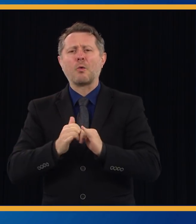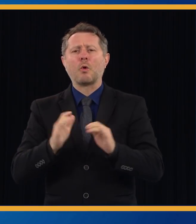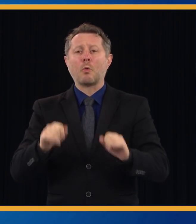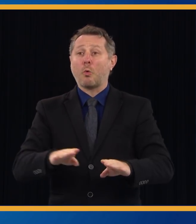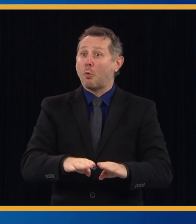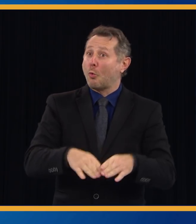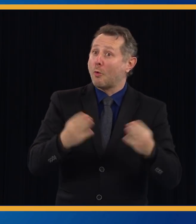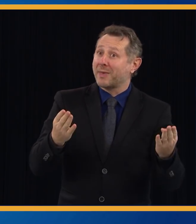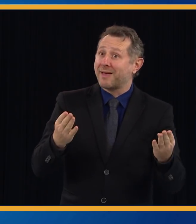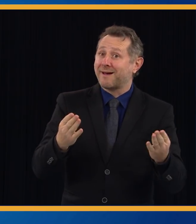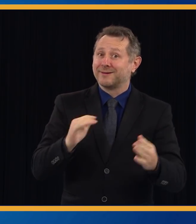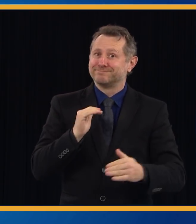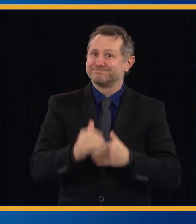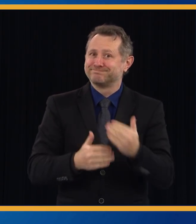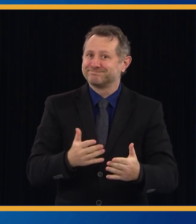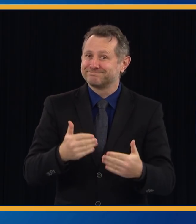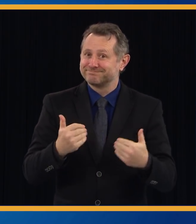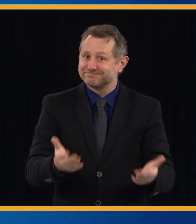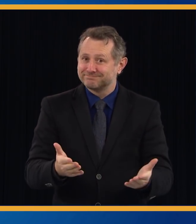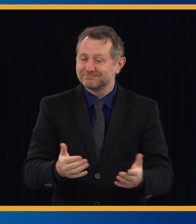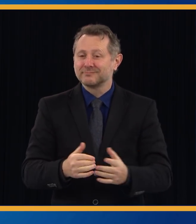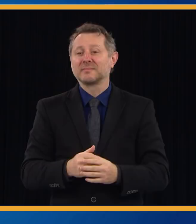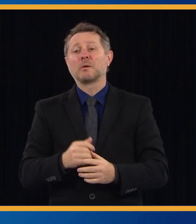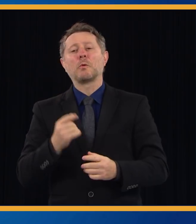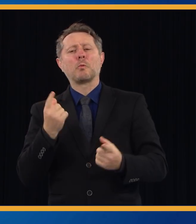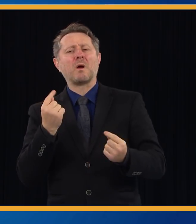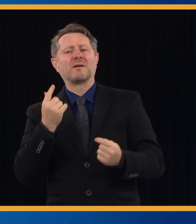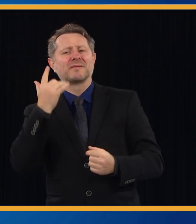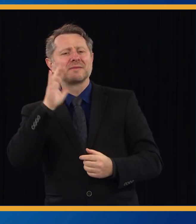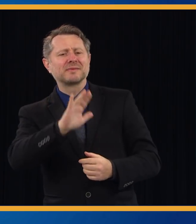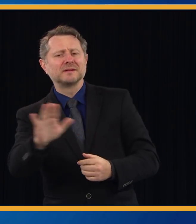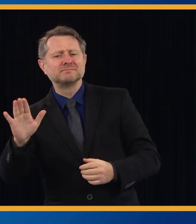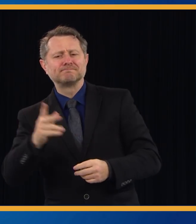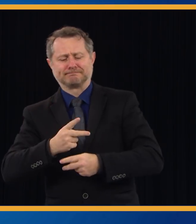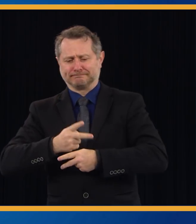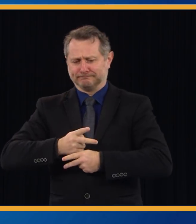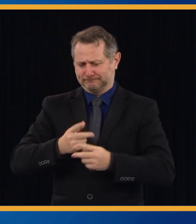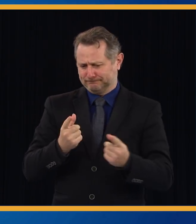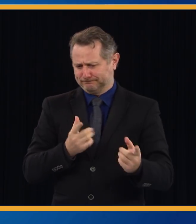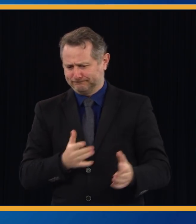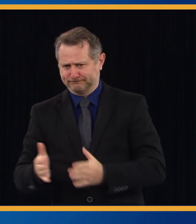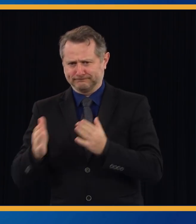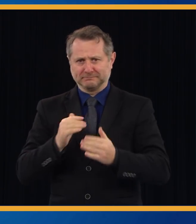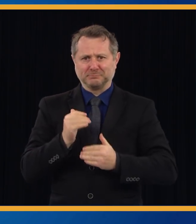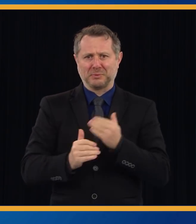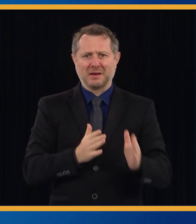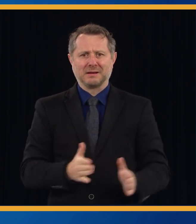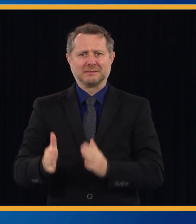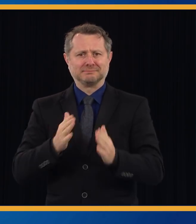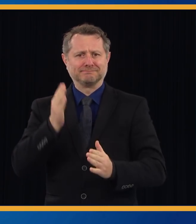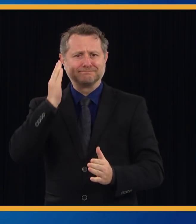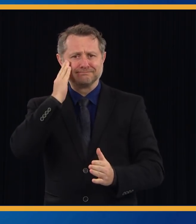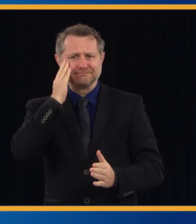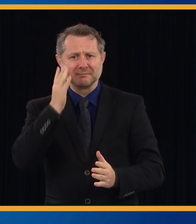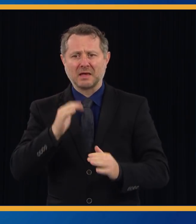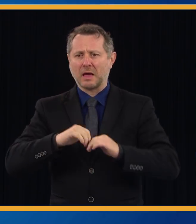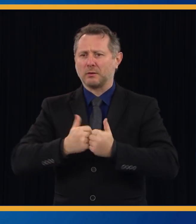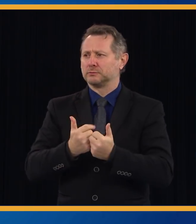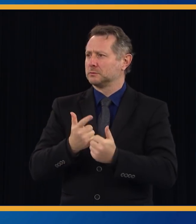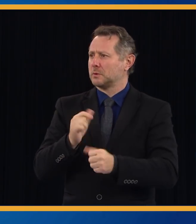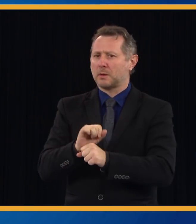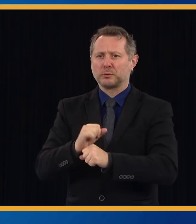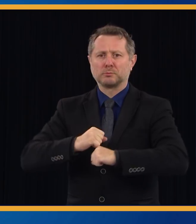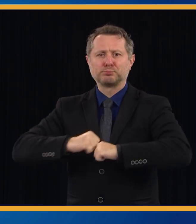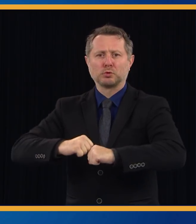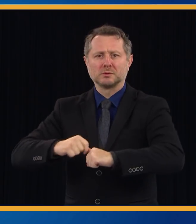quote-unquote new normal. What precautions are they going to take in the workplace? What safeguards are they going to put in place? So it's